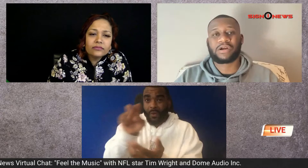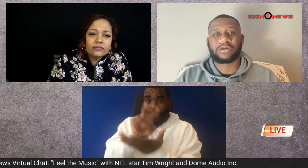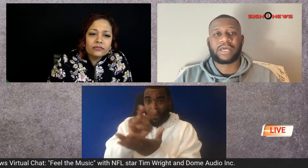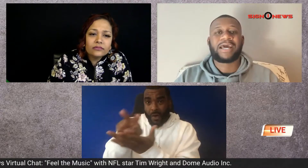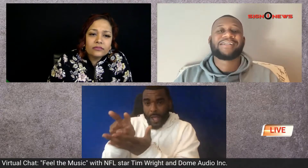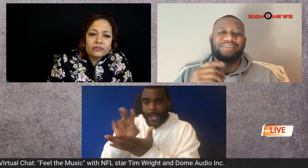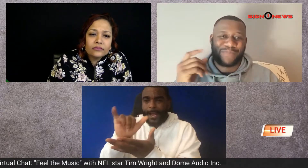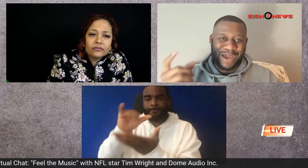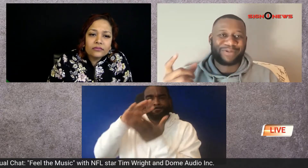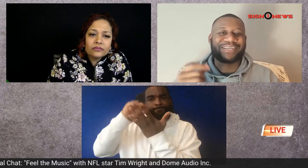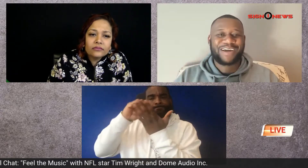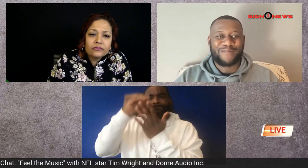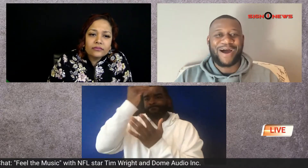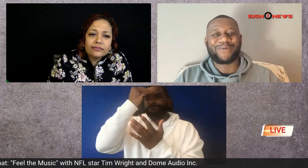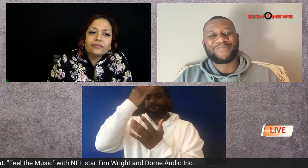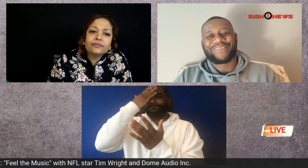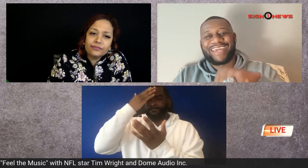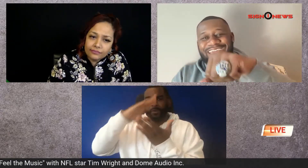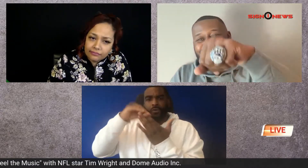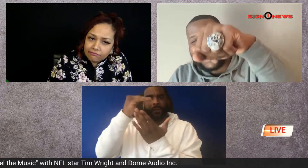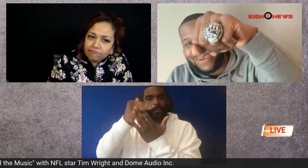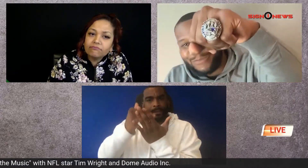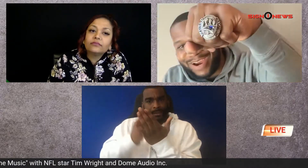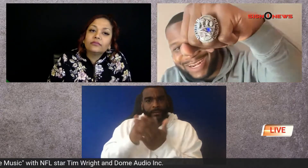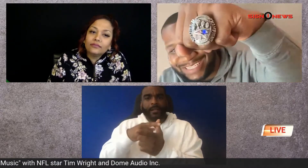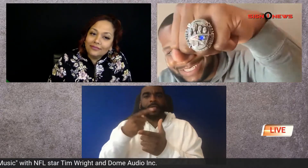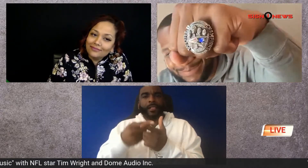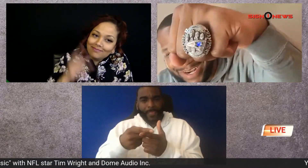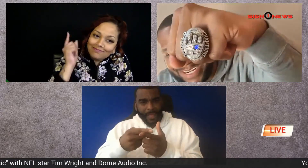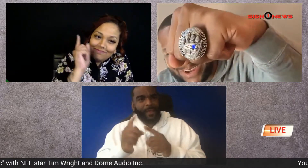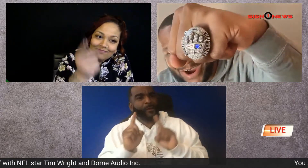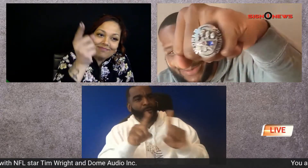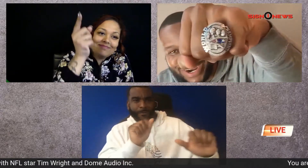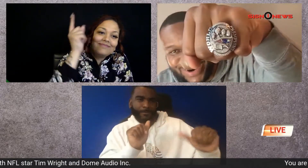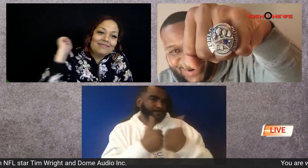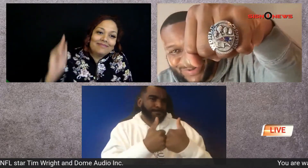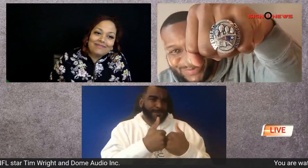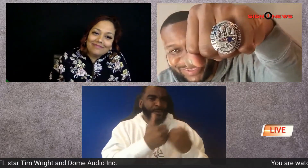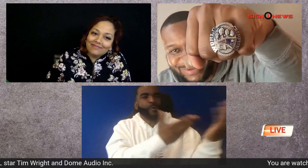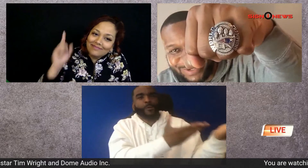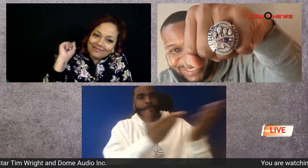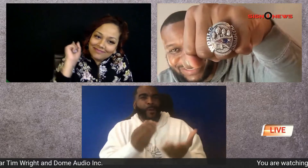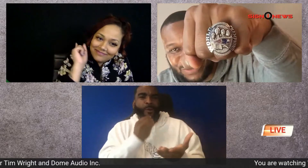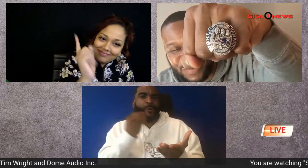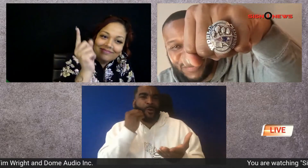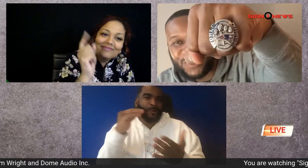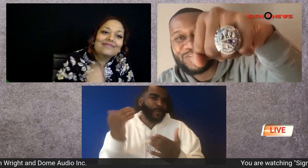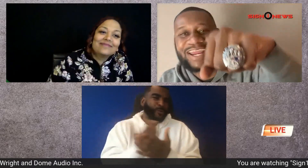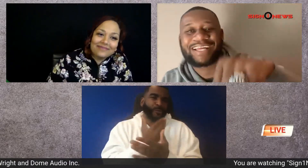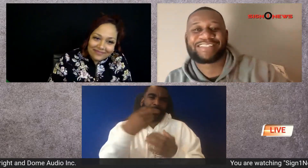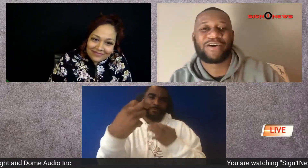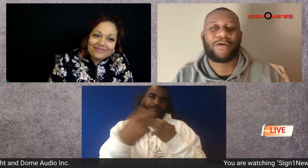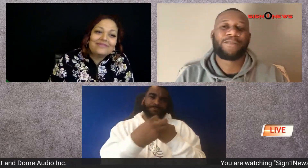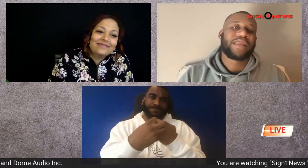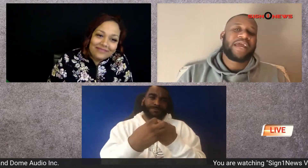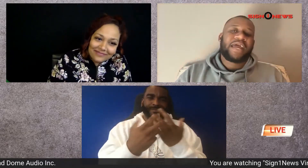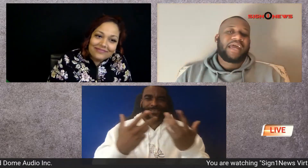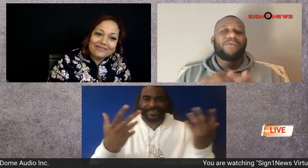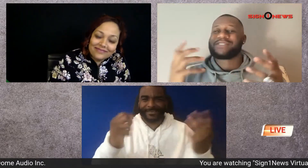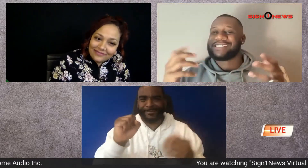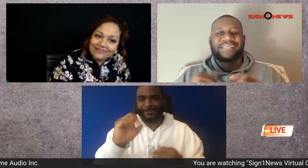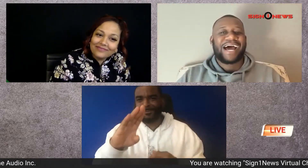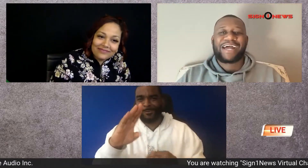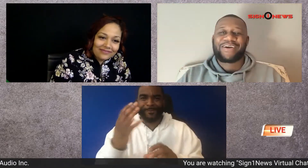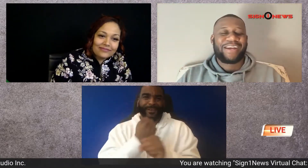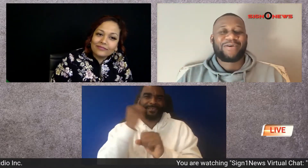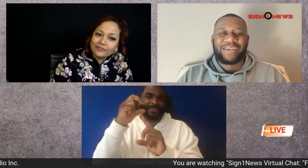we learned to be able to come out and then bring this hardware home with the Super Bowl ring. And so Yes. It